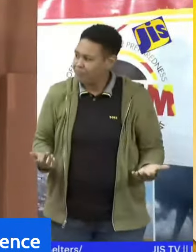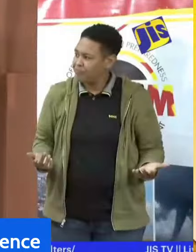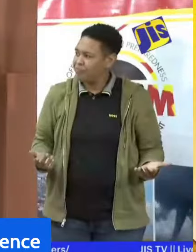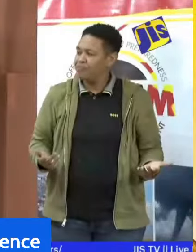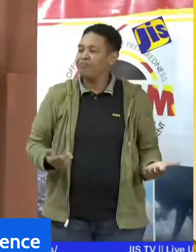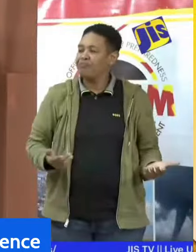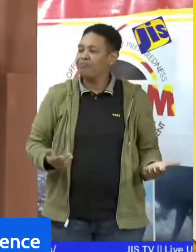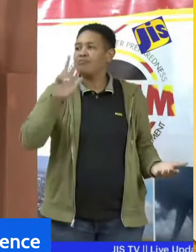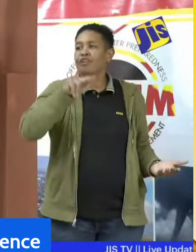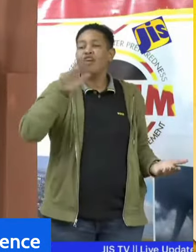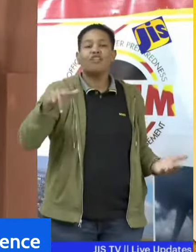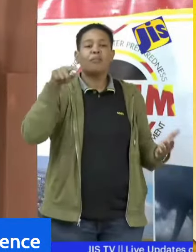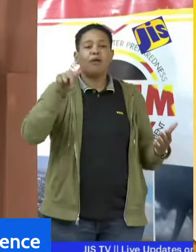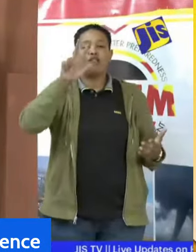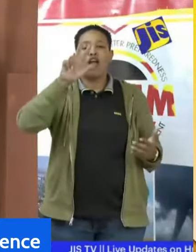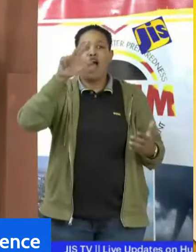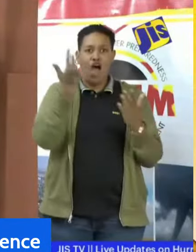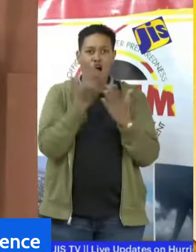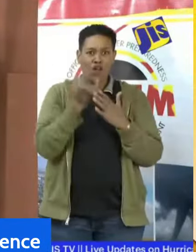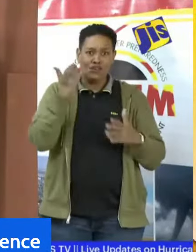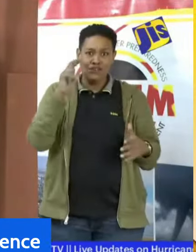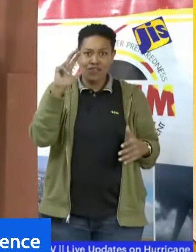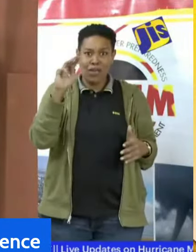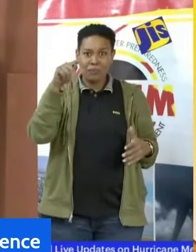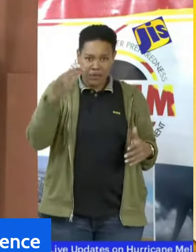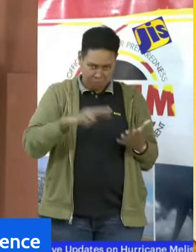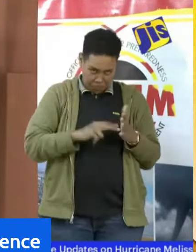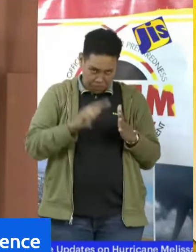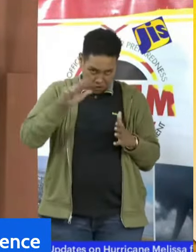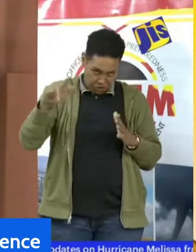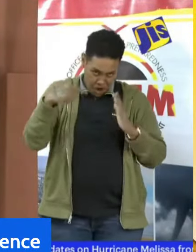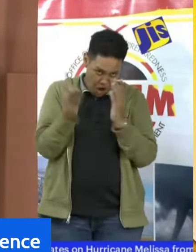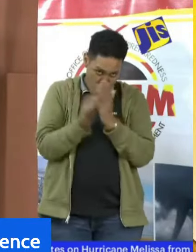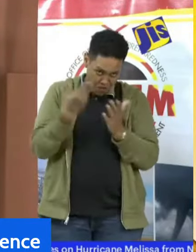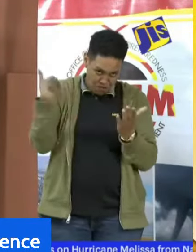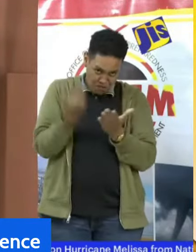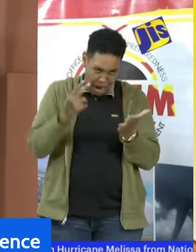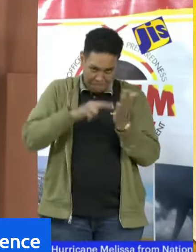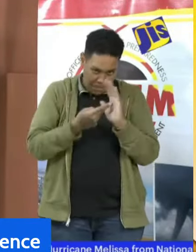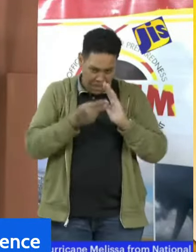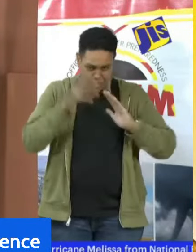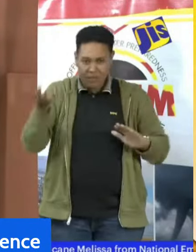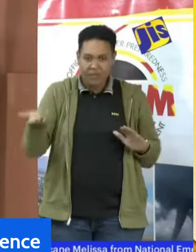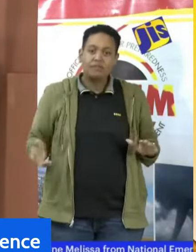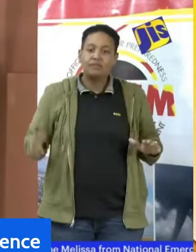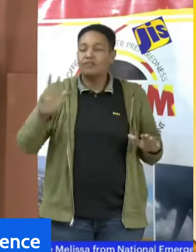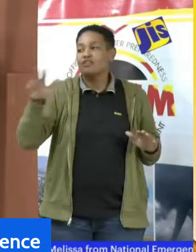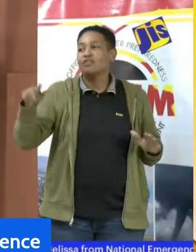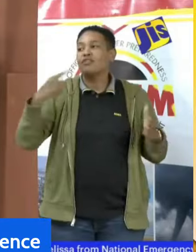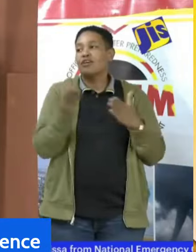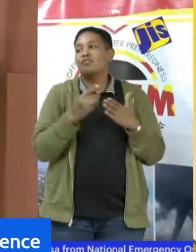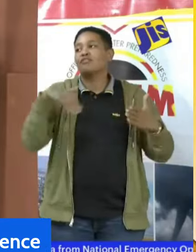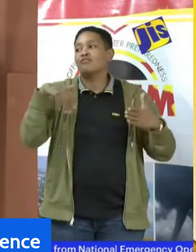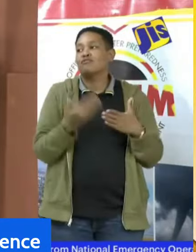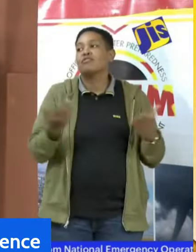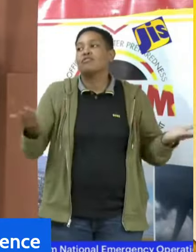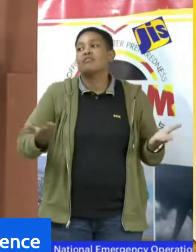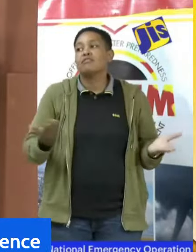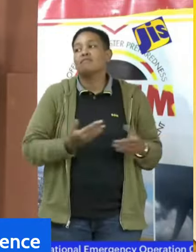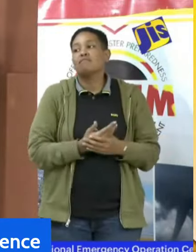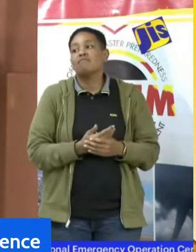the 33, yes, the speed of movement and why is, and does it mean that it will take 33 hours to get